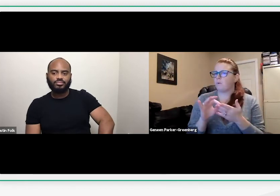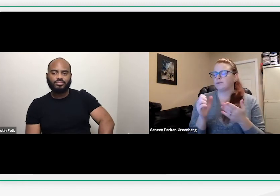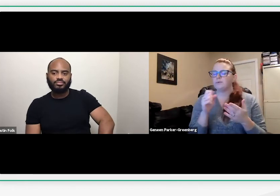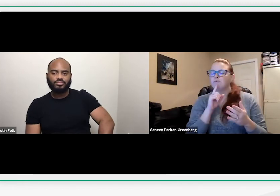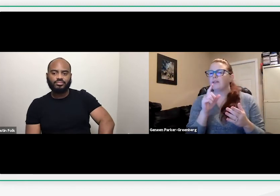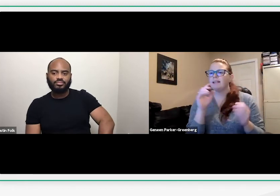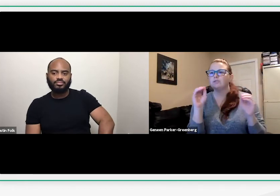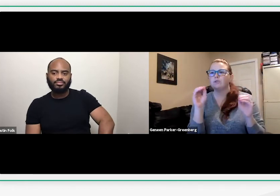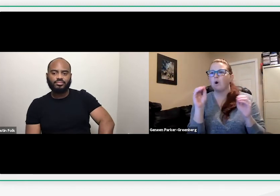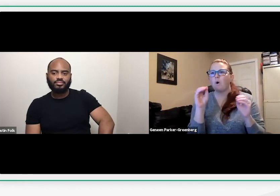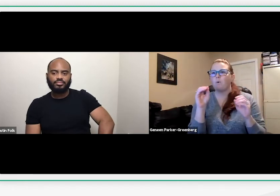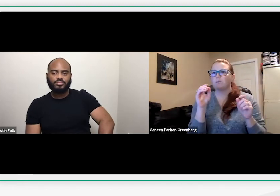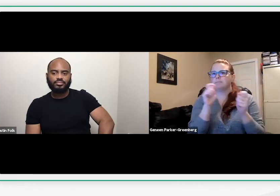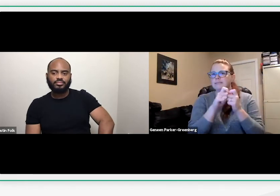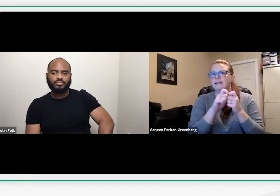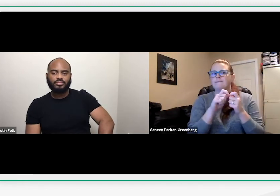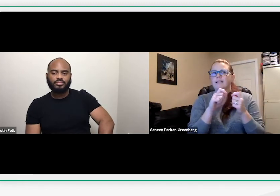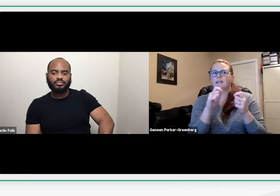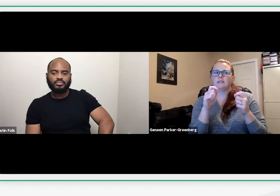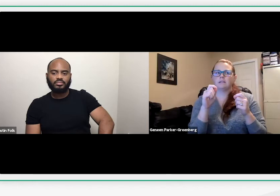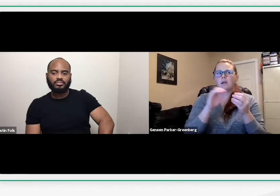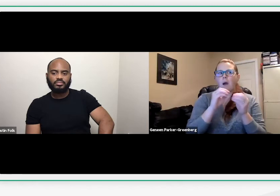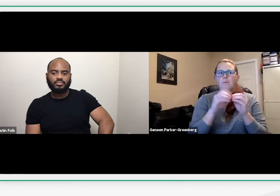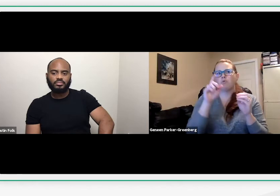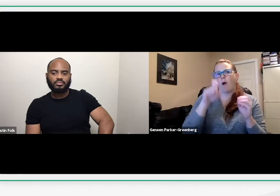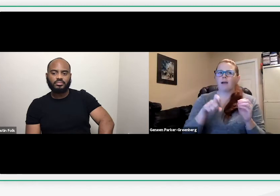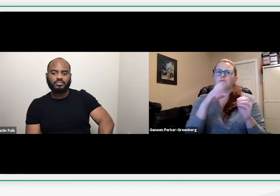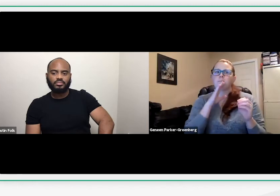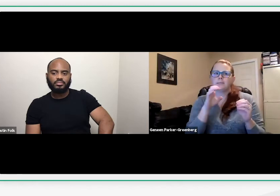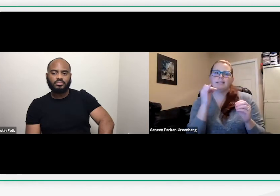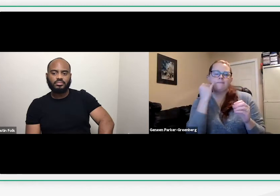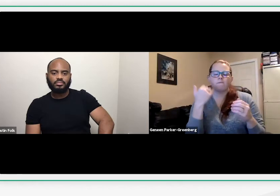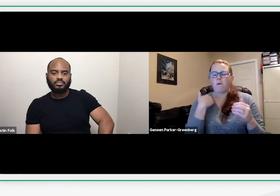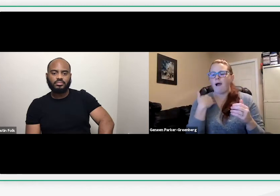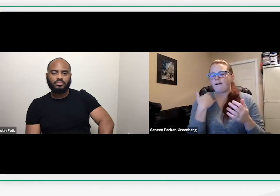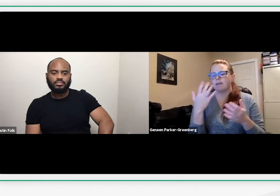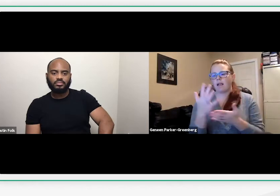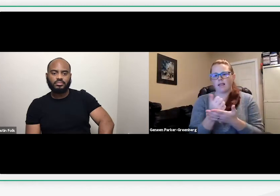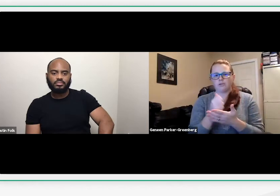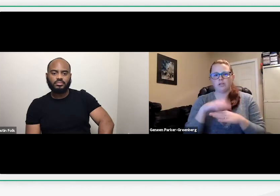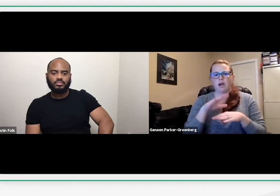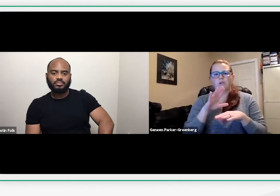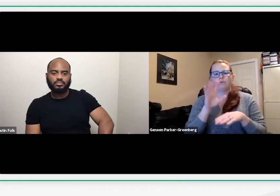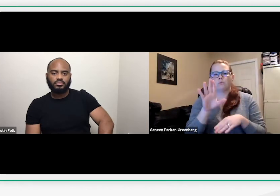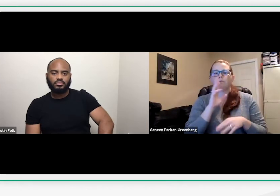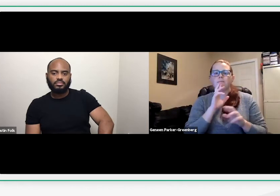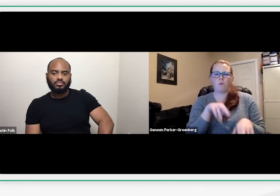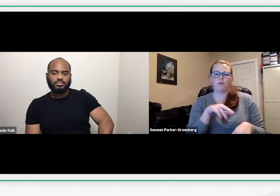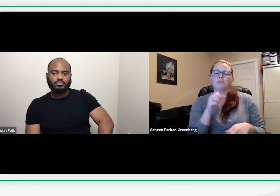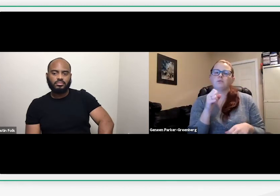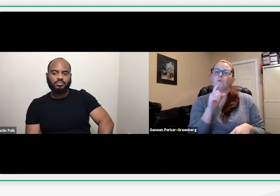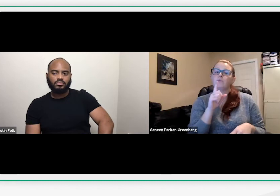have collections with still, a good credit score. There's no specific number that you would